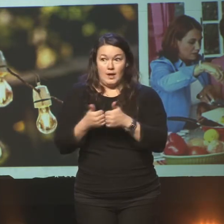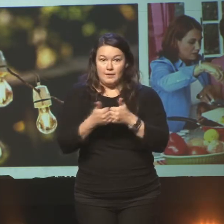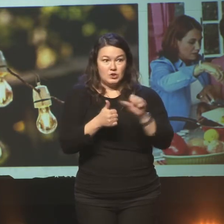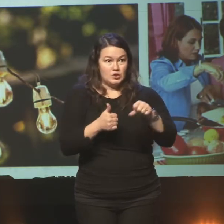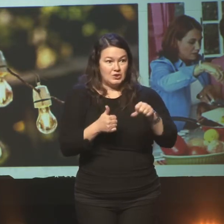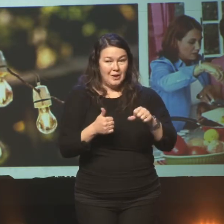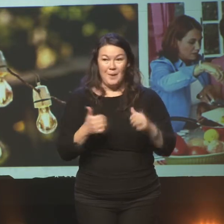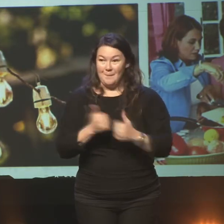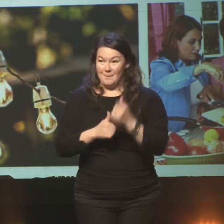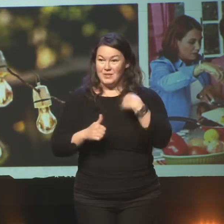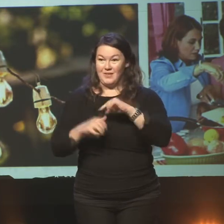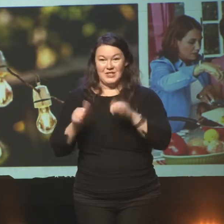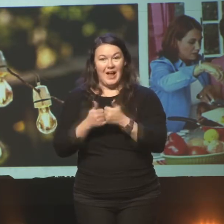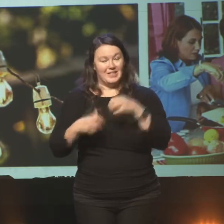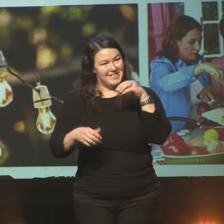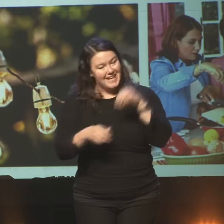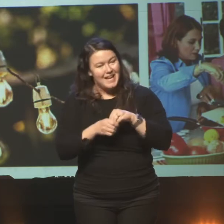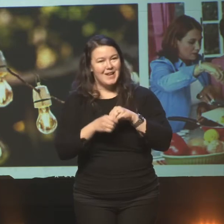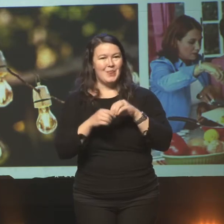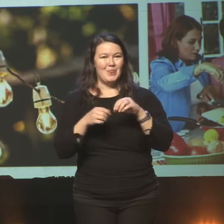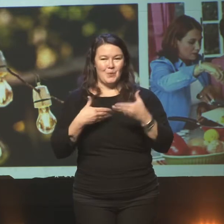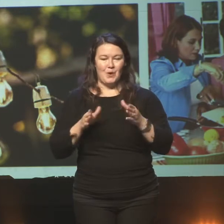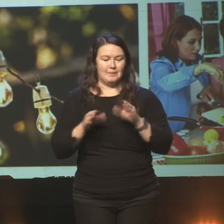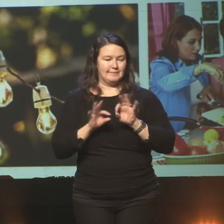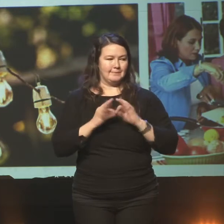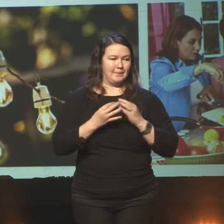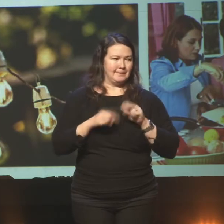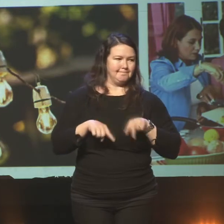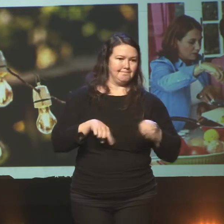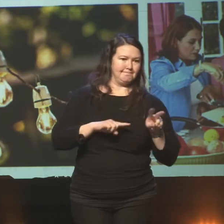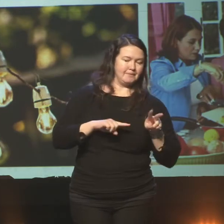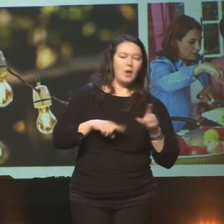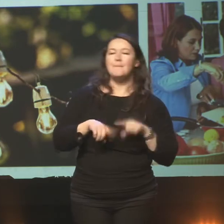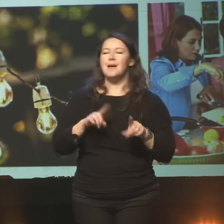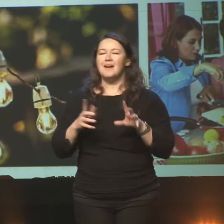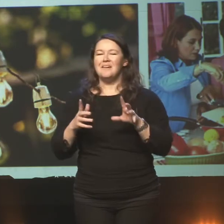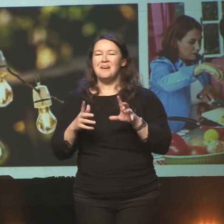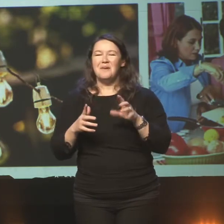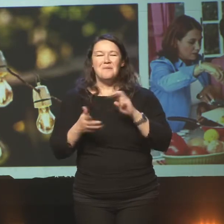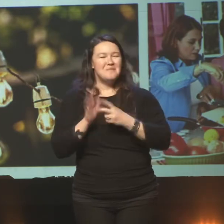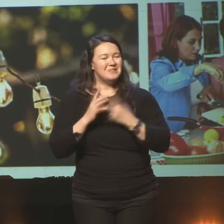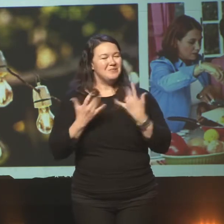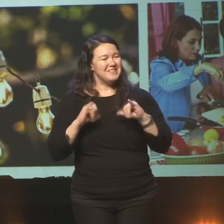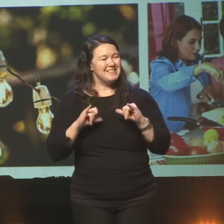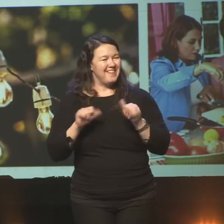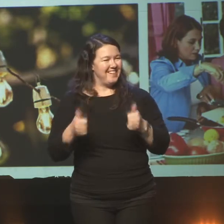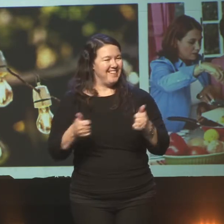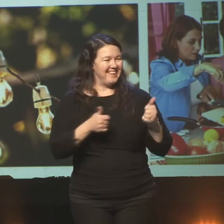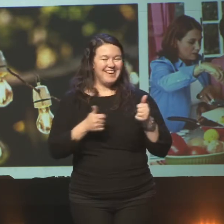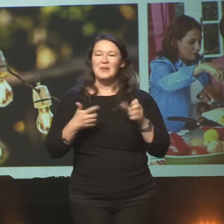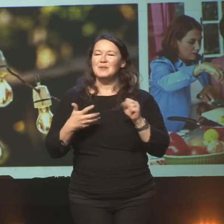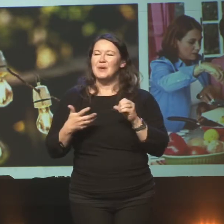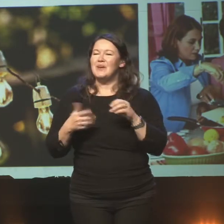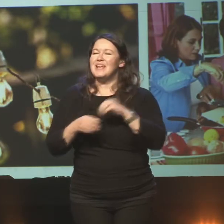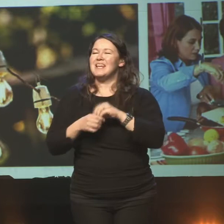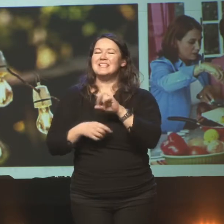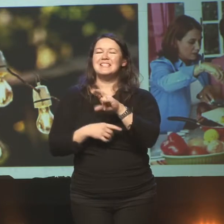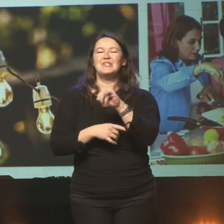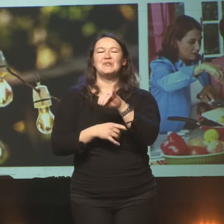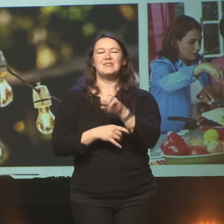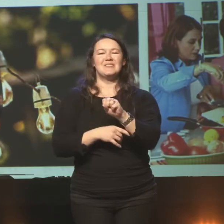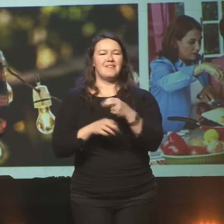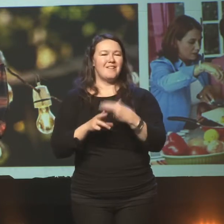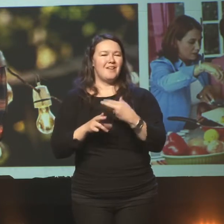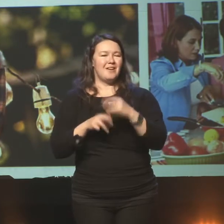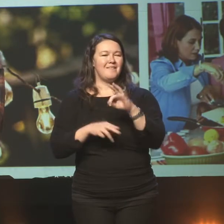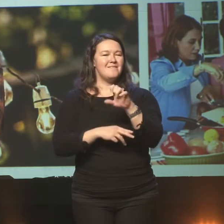are sitting right here in the room right now. But other than that, we're doing all right. So, hey, we're in our series called Feast of Gratitude. We're